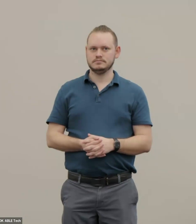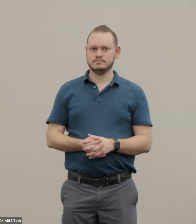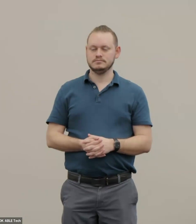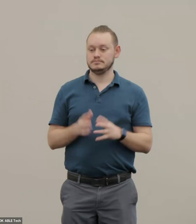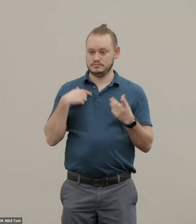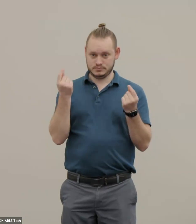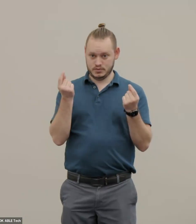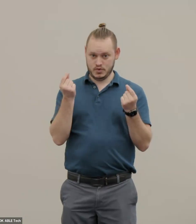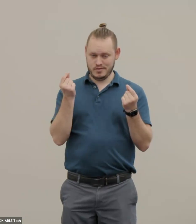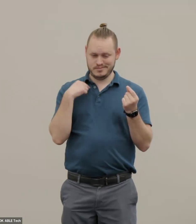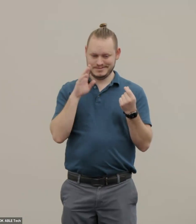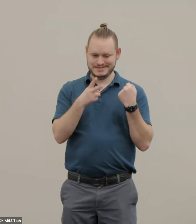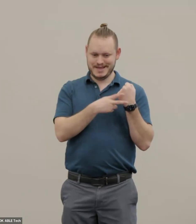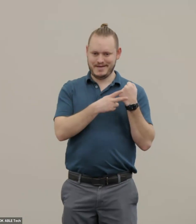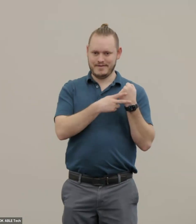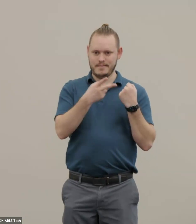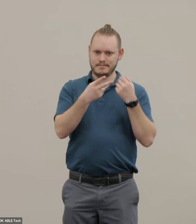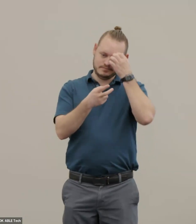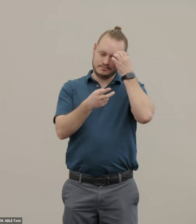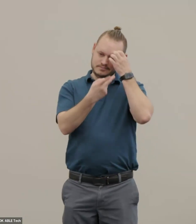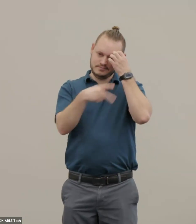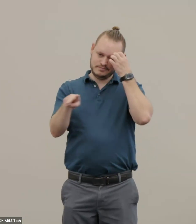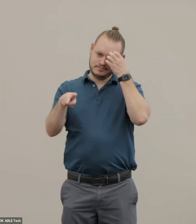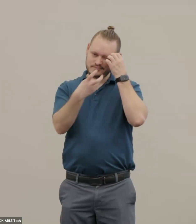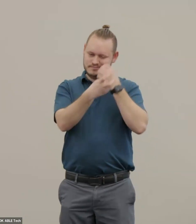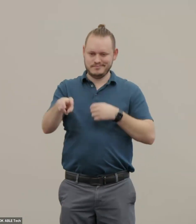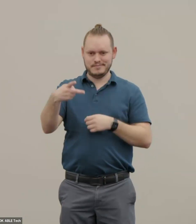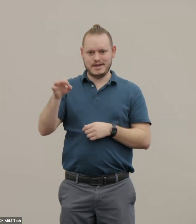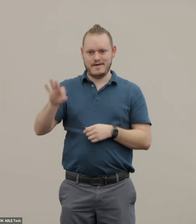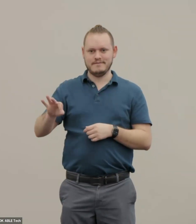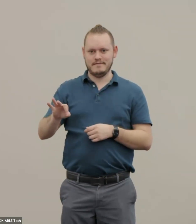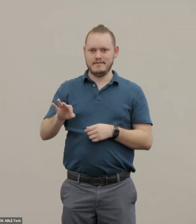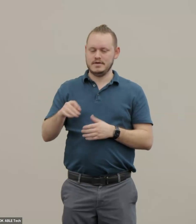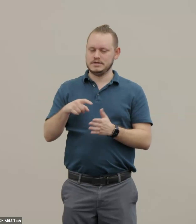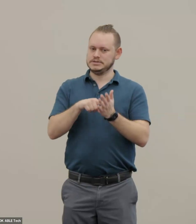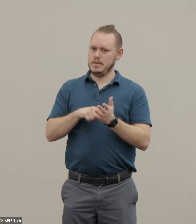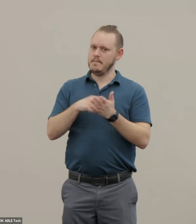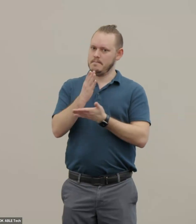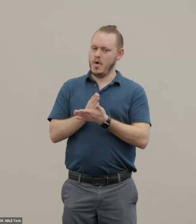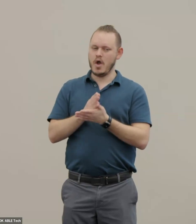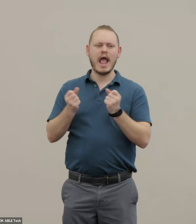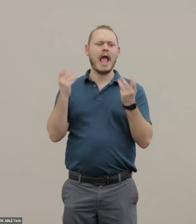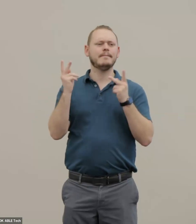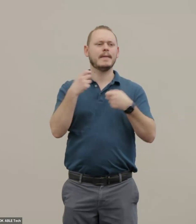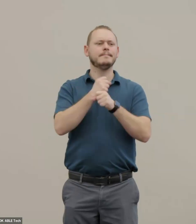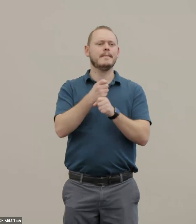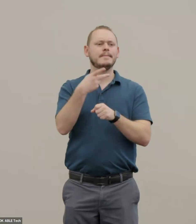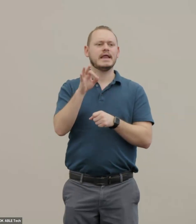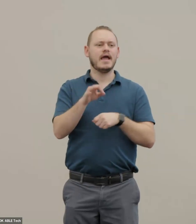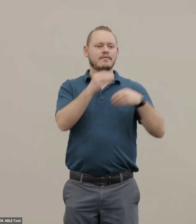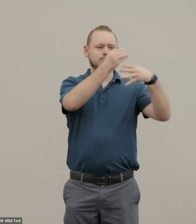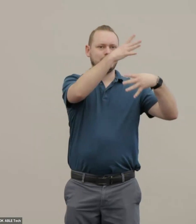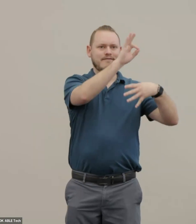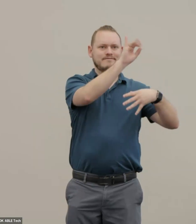And what I'm going to do is I'm going to save this as a PDF file. Now this is a critical part. How many people create PDFs by going to